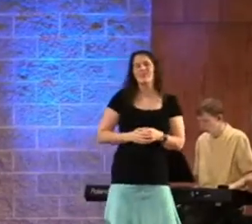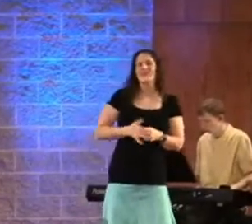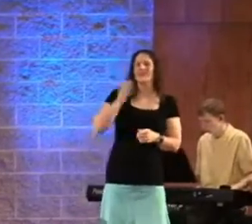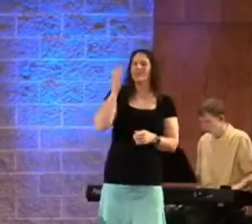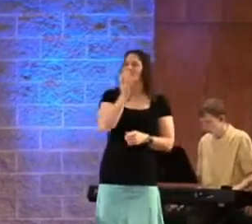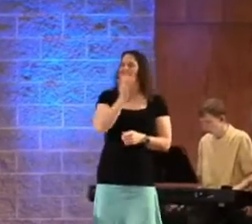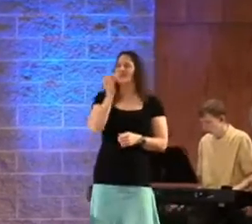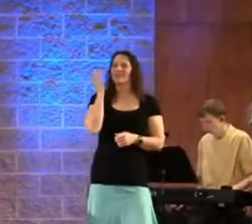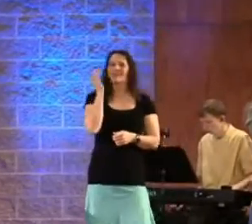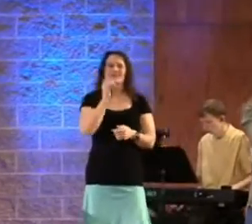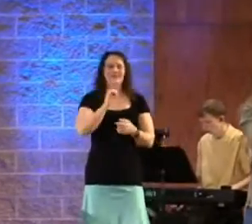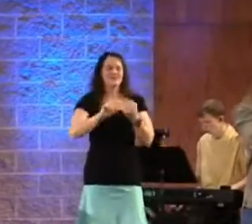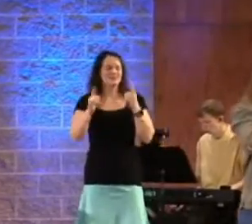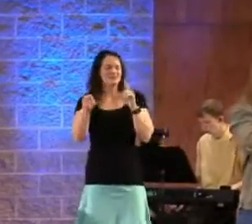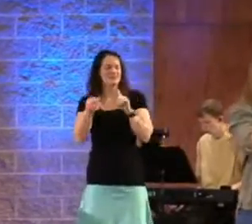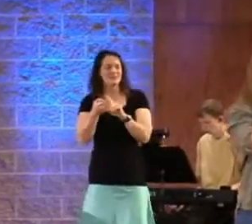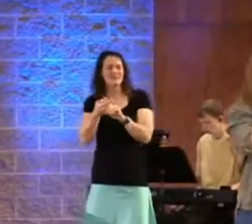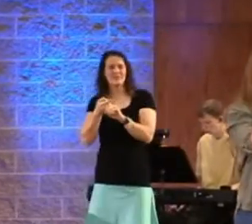Friend, I